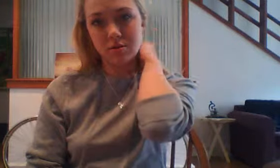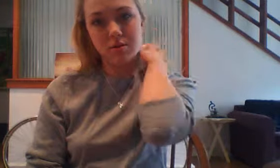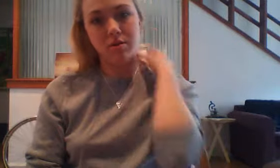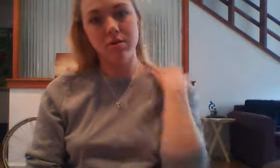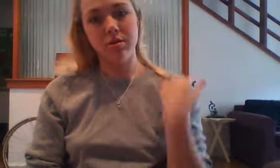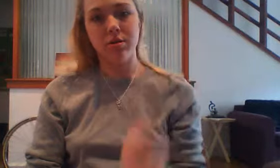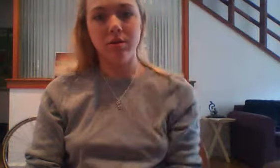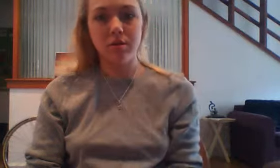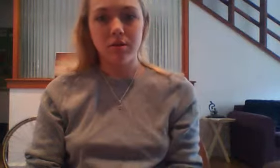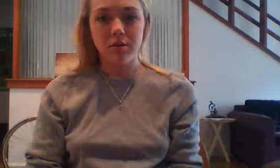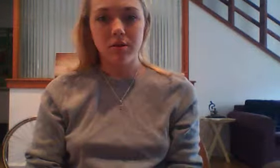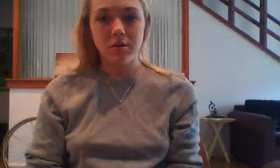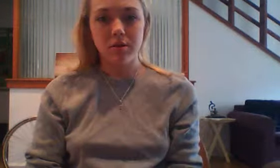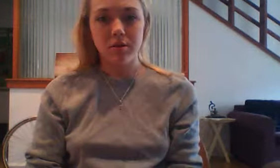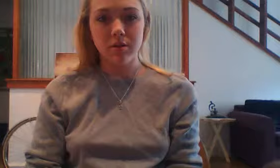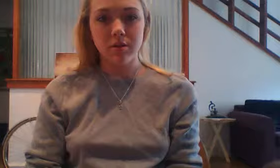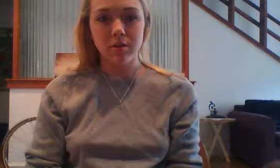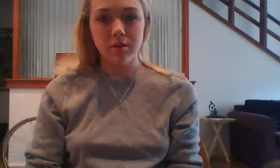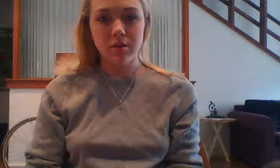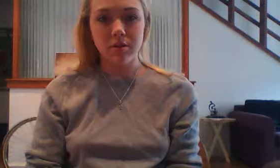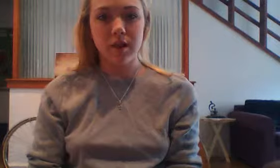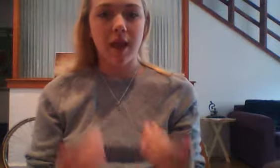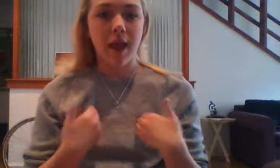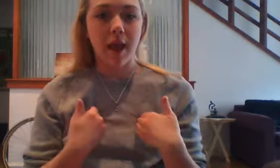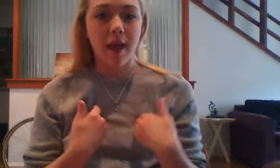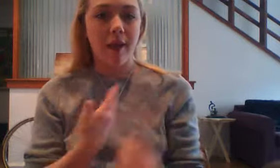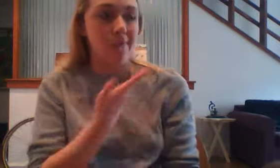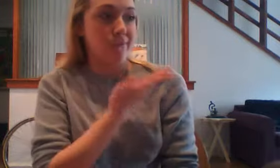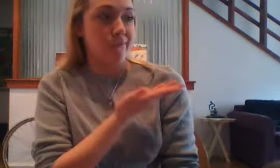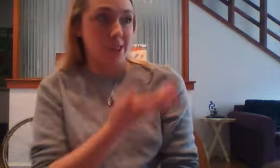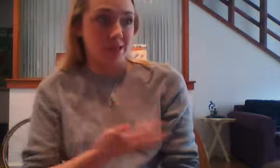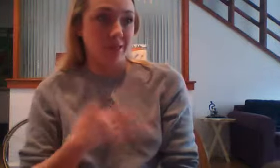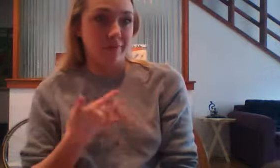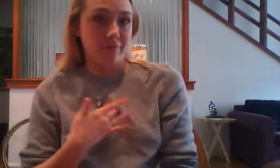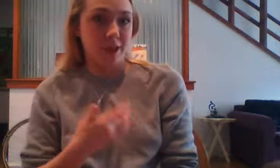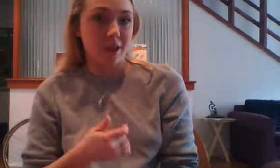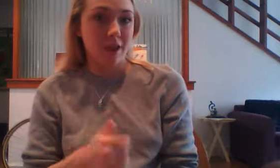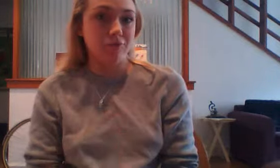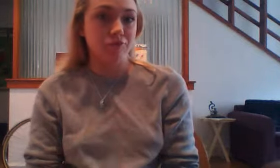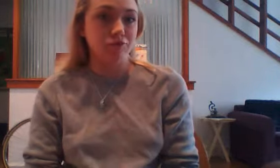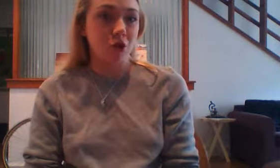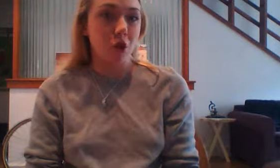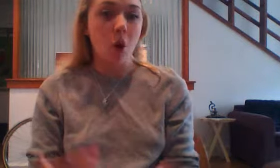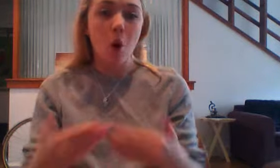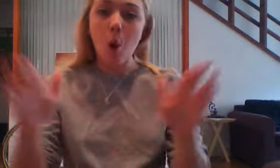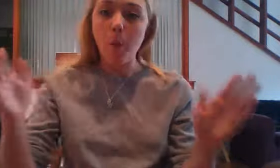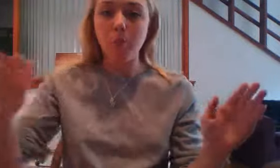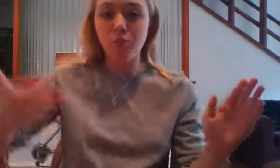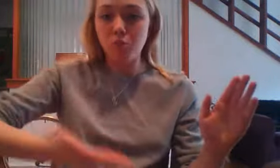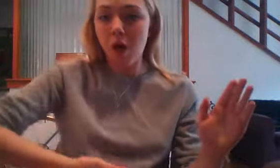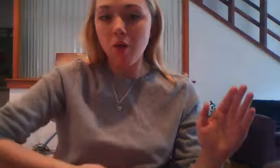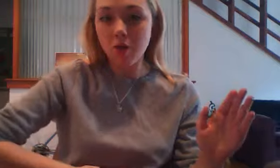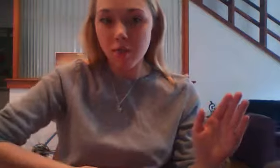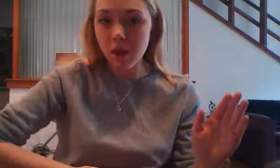And to have this kind of a feel, this image of it being open and welcoming and no barriers. Let me walk you